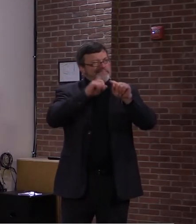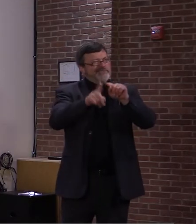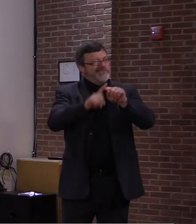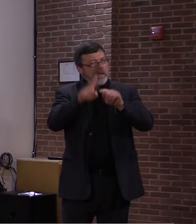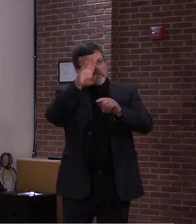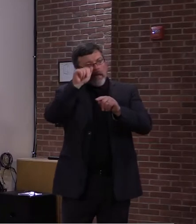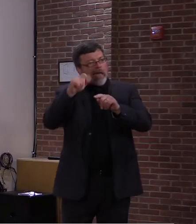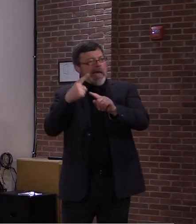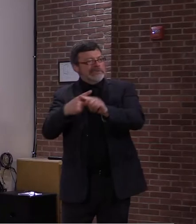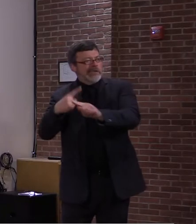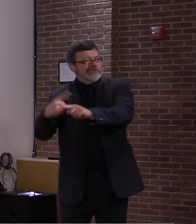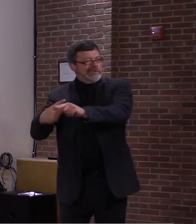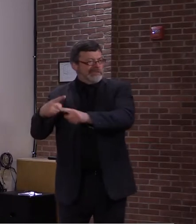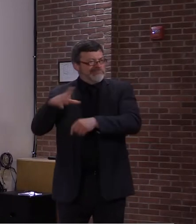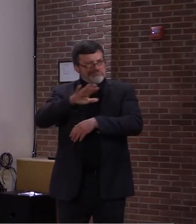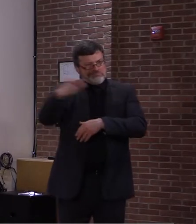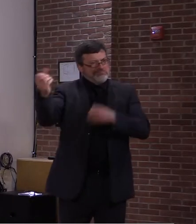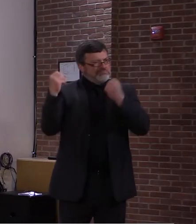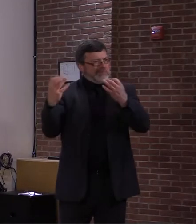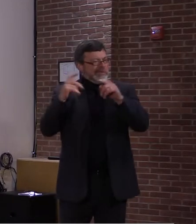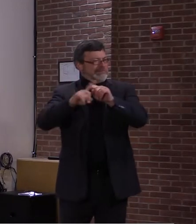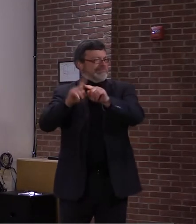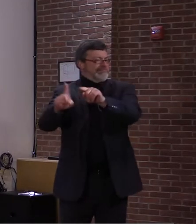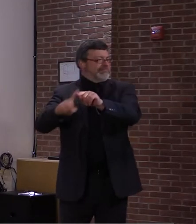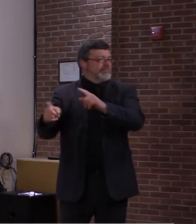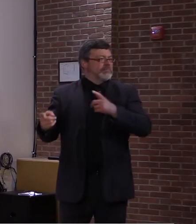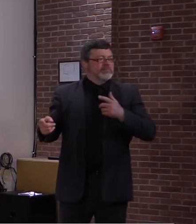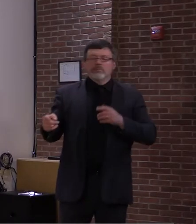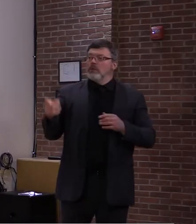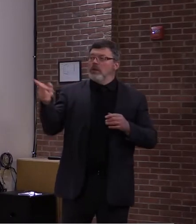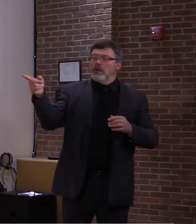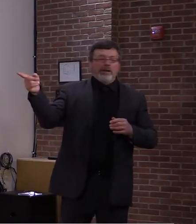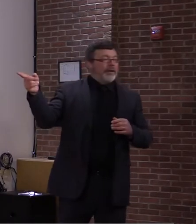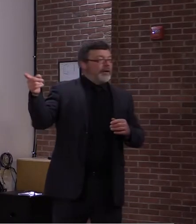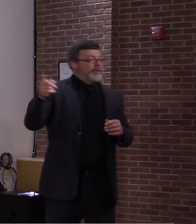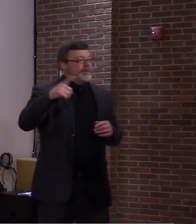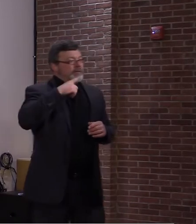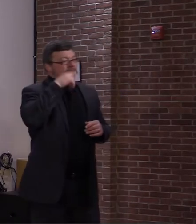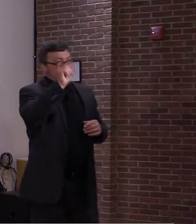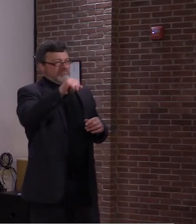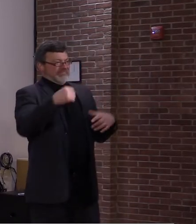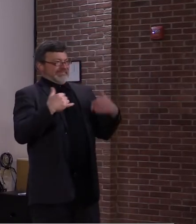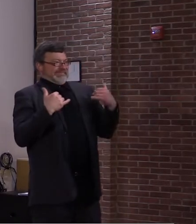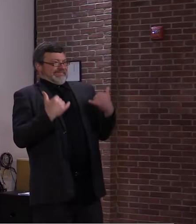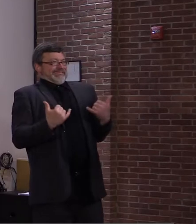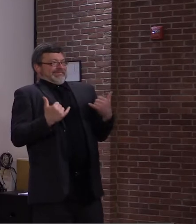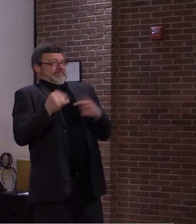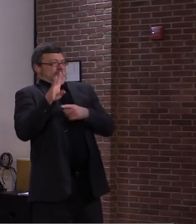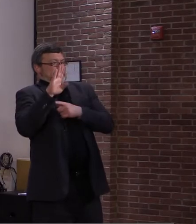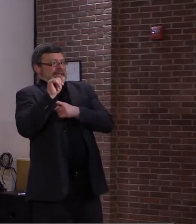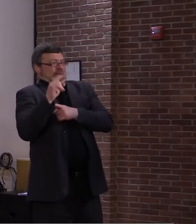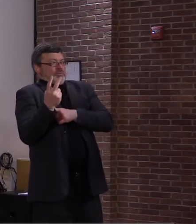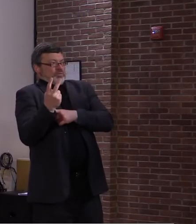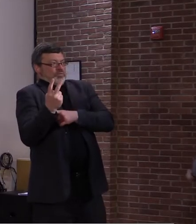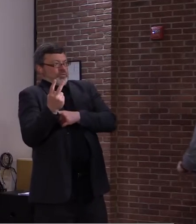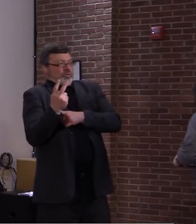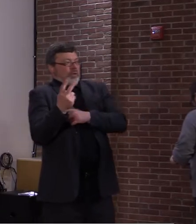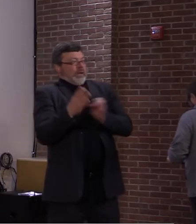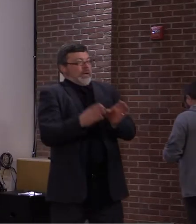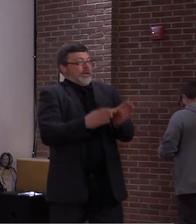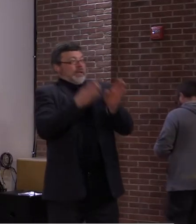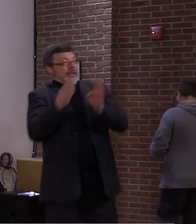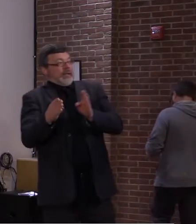in BA2 now. But we have a subcomponent, it's a subvariant, which is